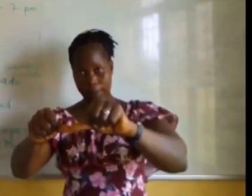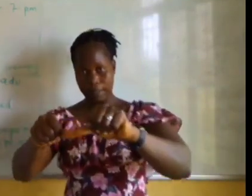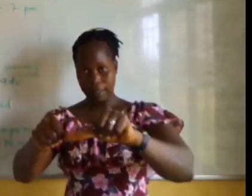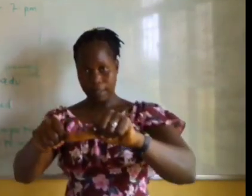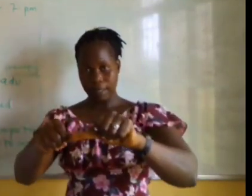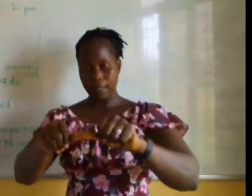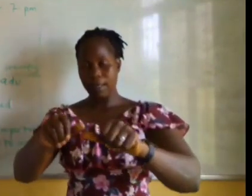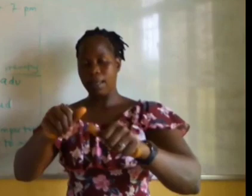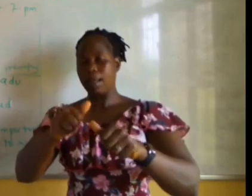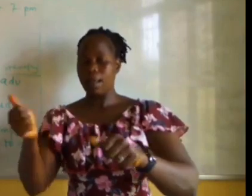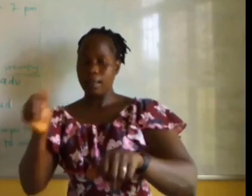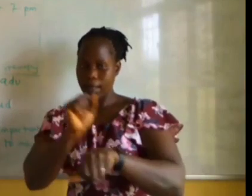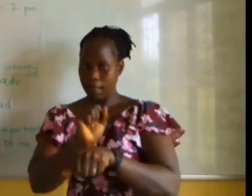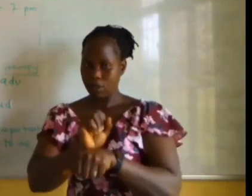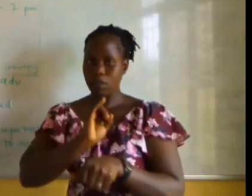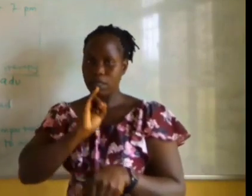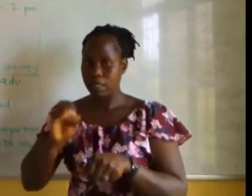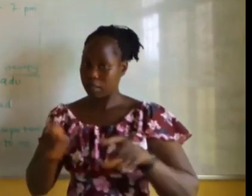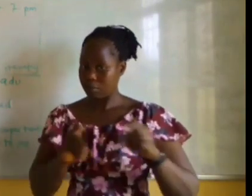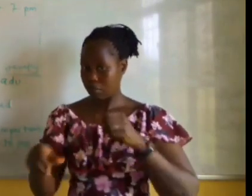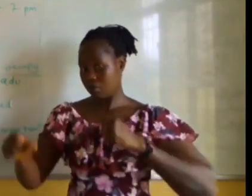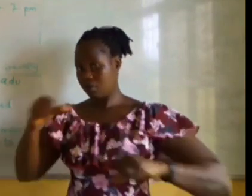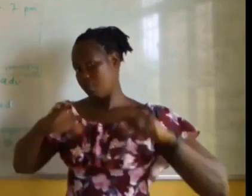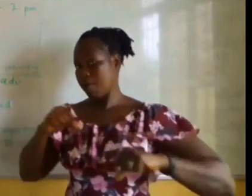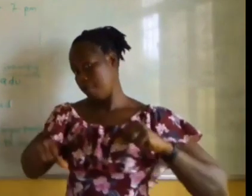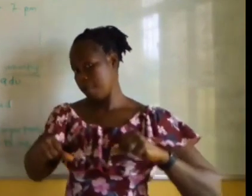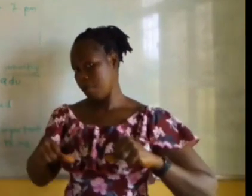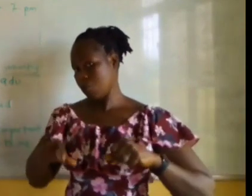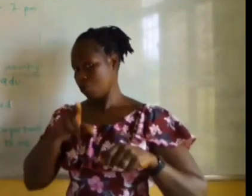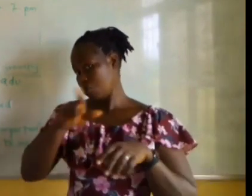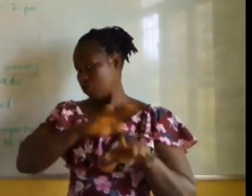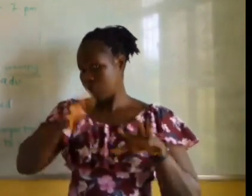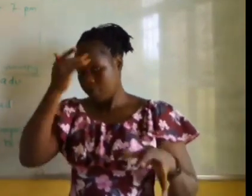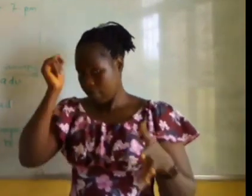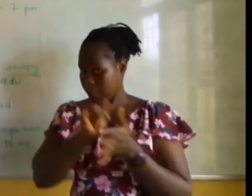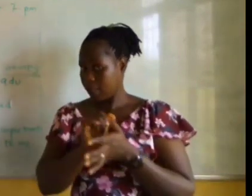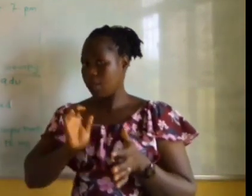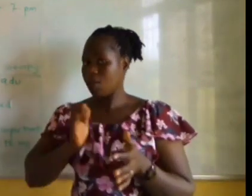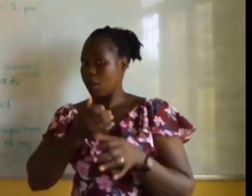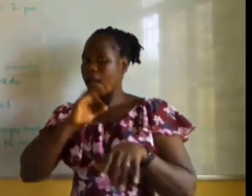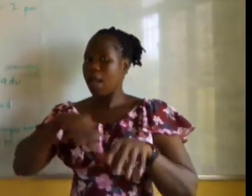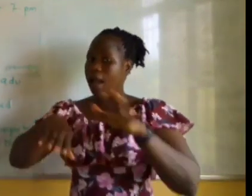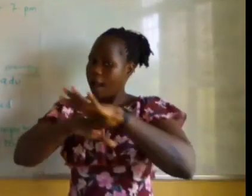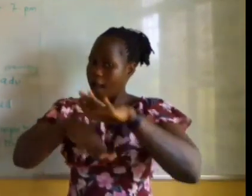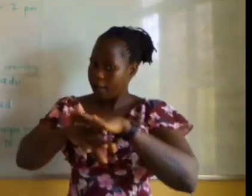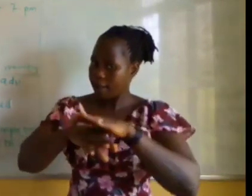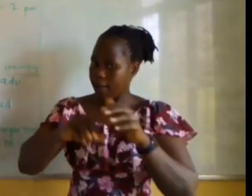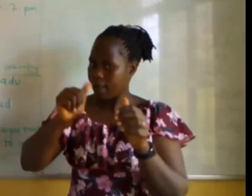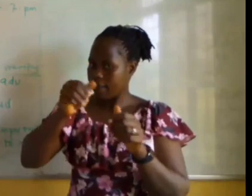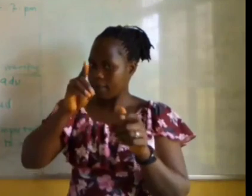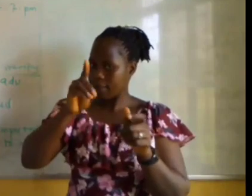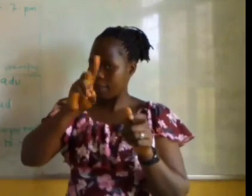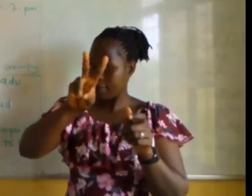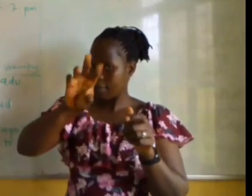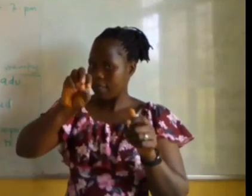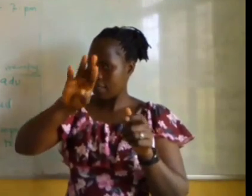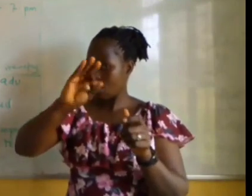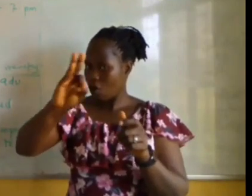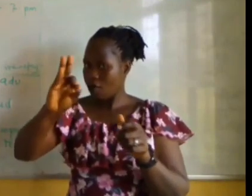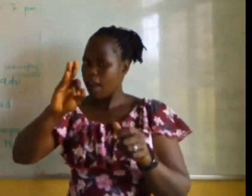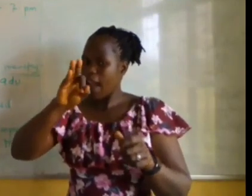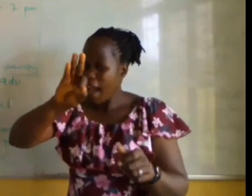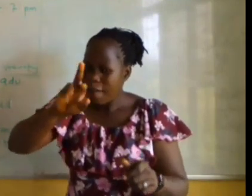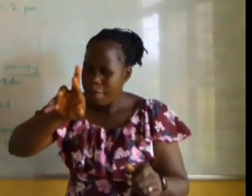how frequent an action is being performed. Don't forget that we are under adverb of frequency. Adverb of frequency. It